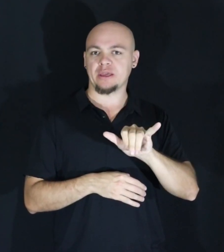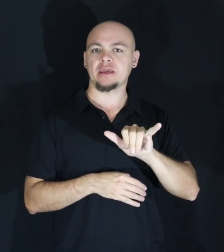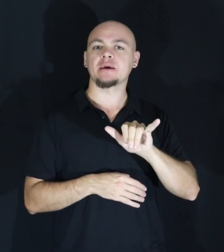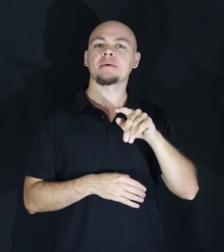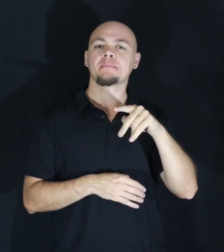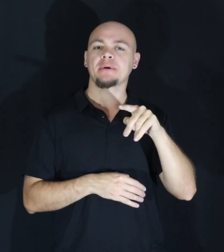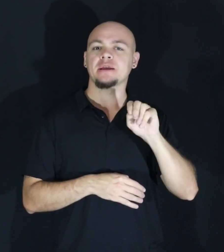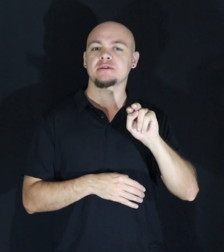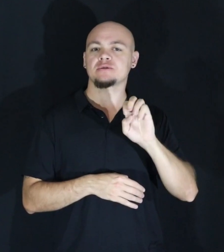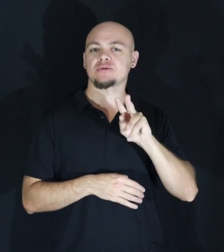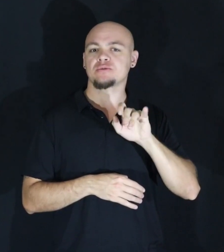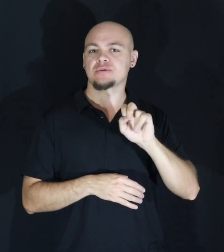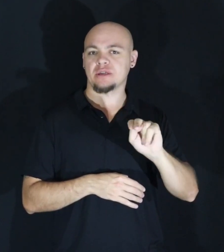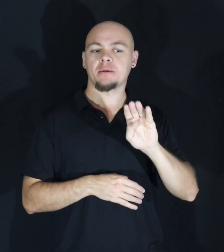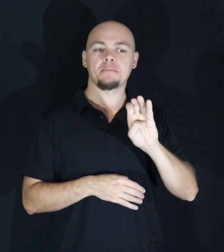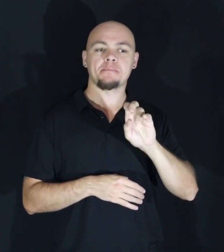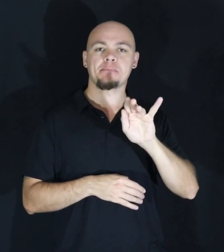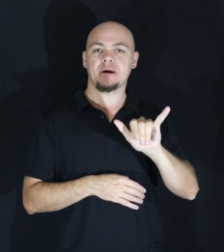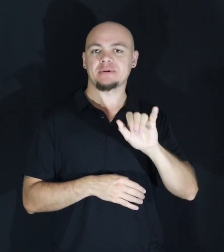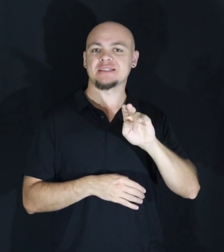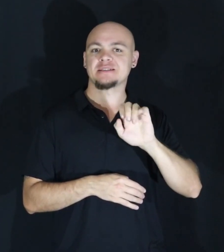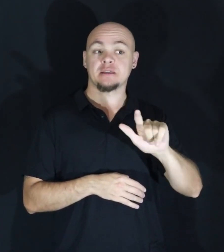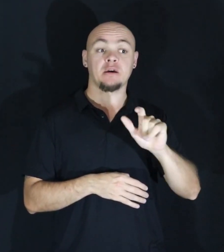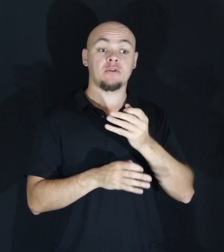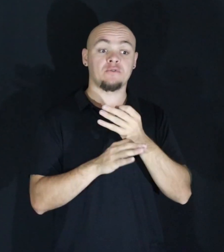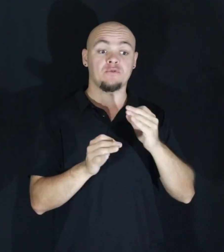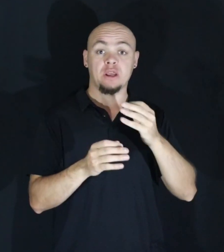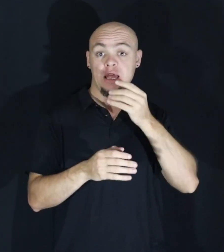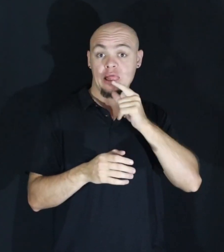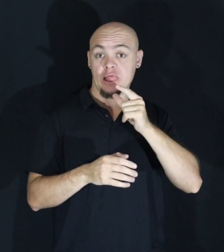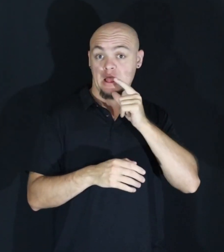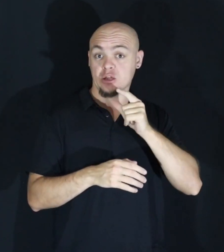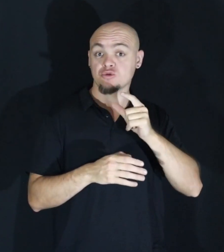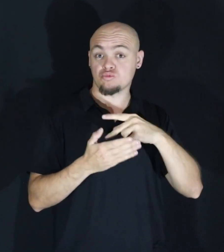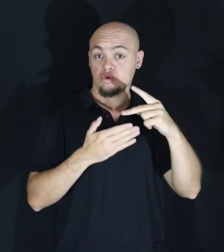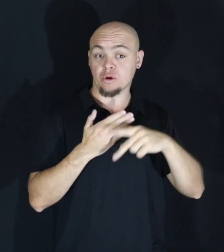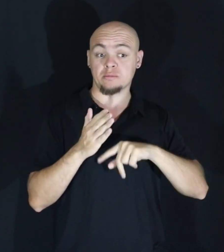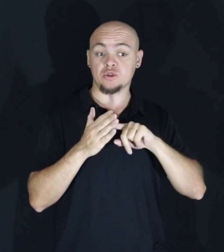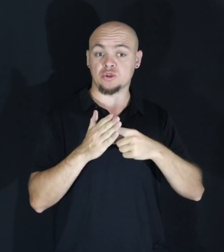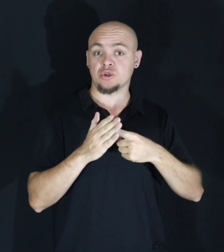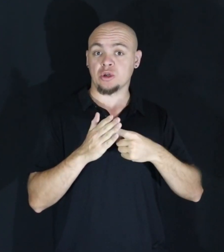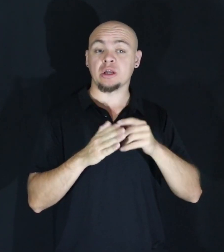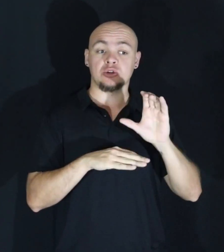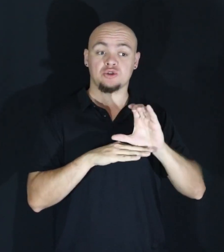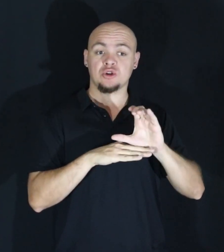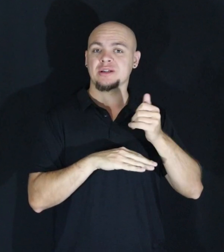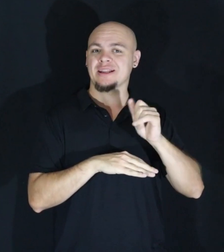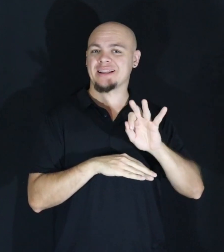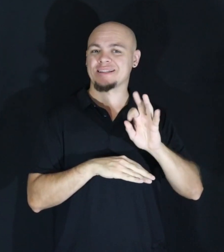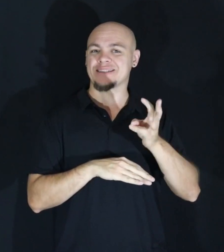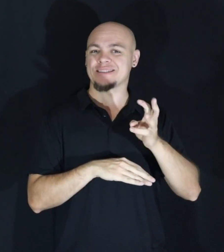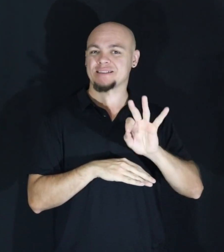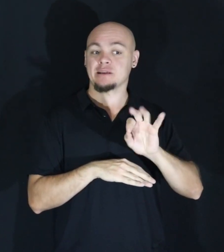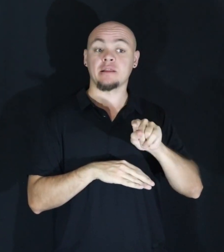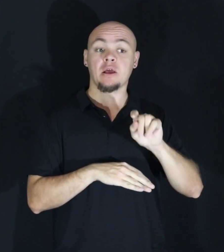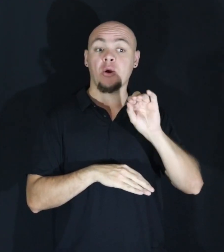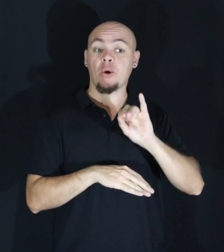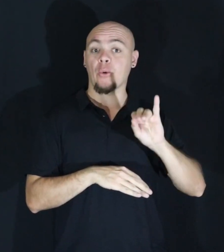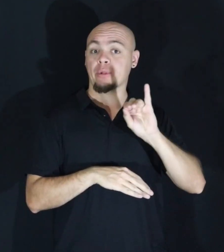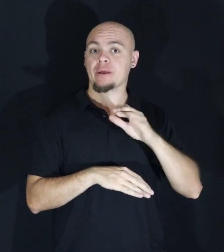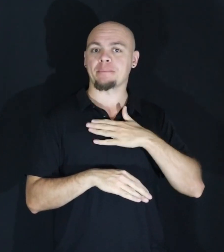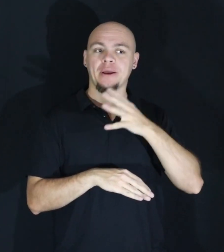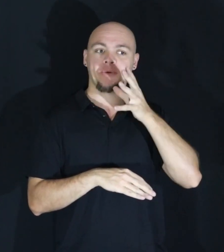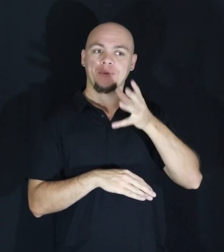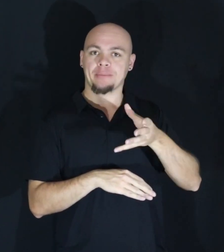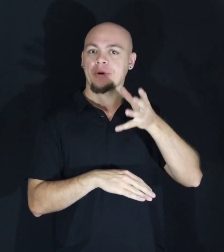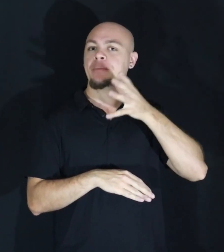Seale, the men that started the free lunch program at a church in 1969. I'm talking about the same Oakland that my